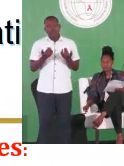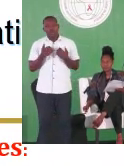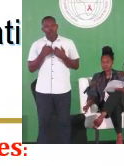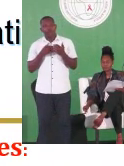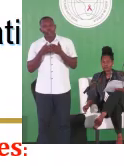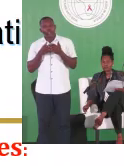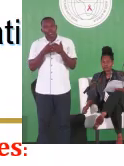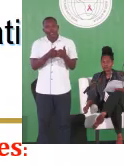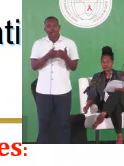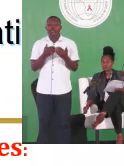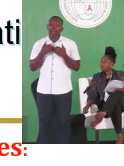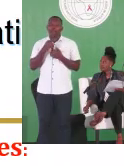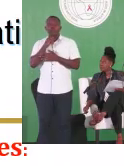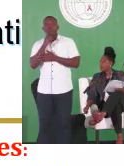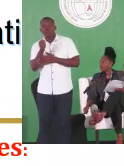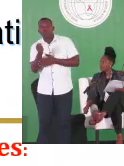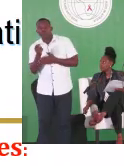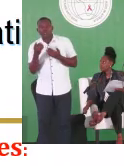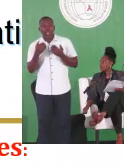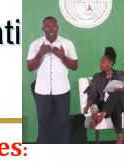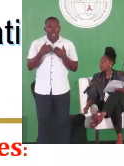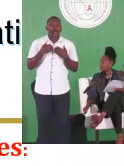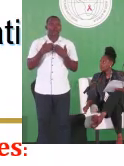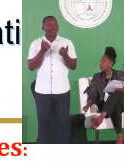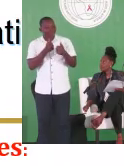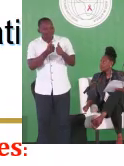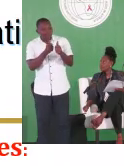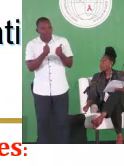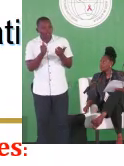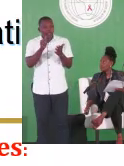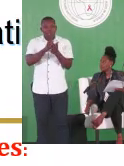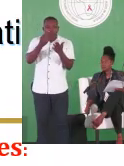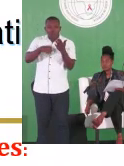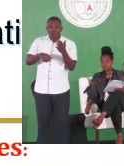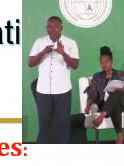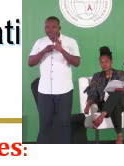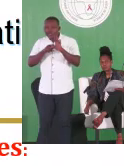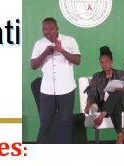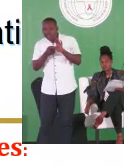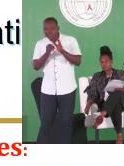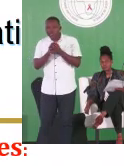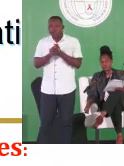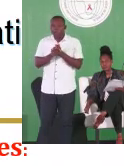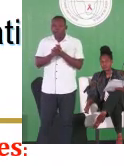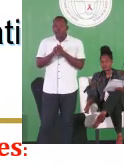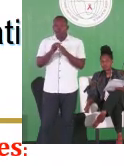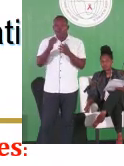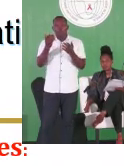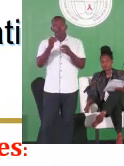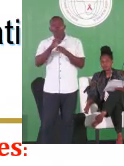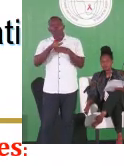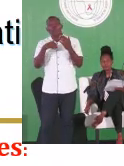have tools, we have templates, and this is what is the source of the